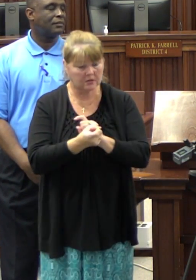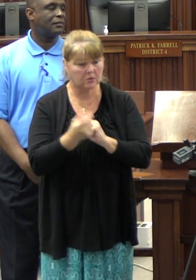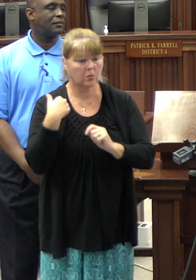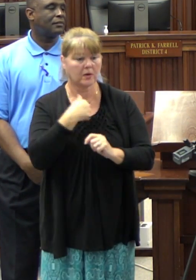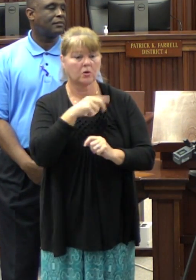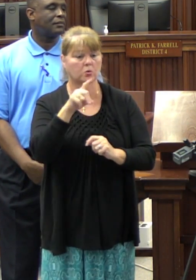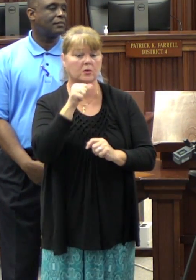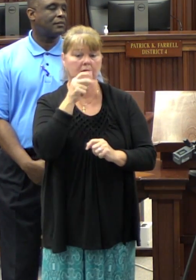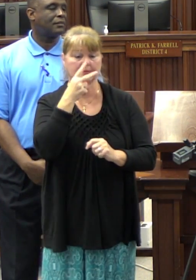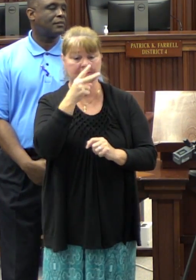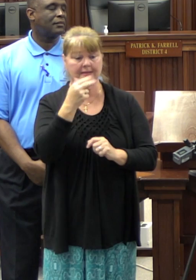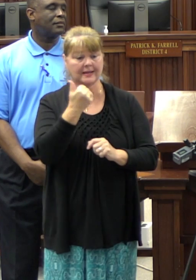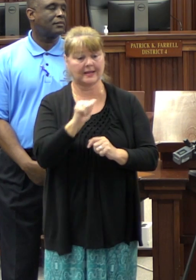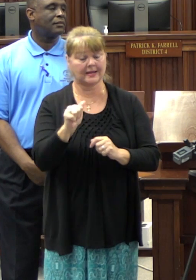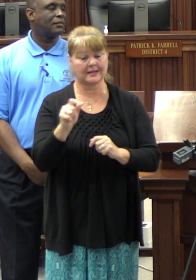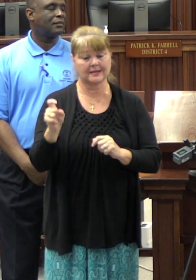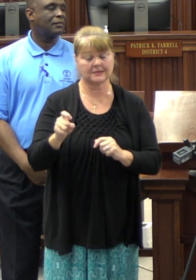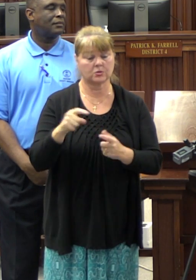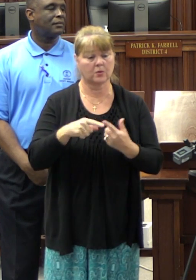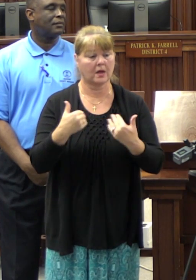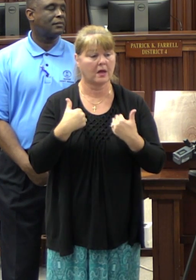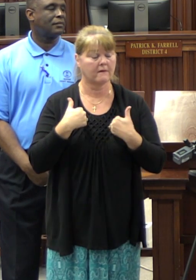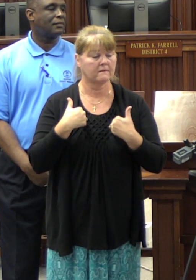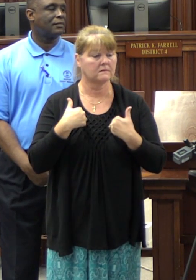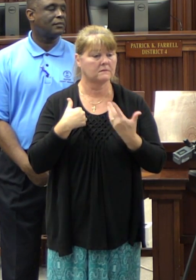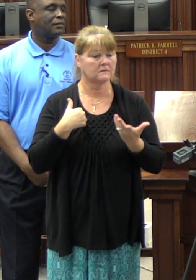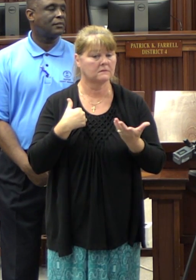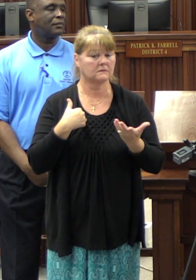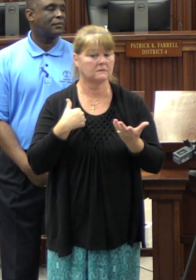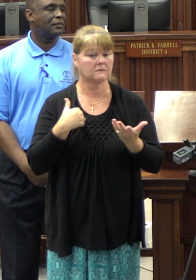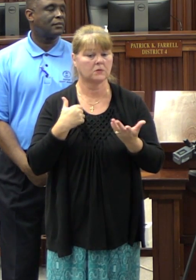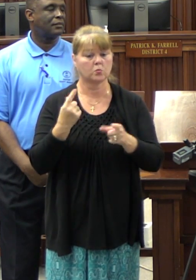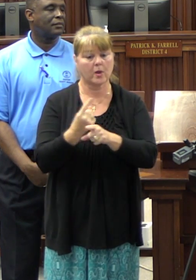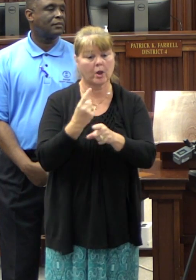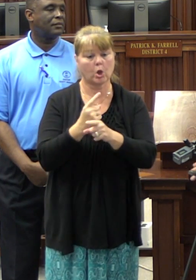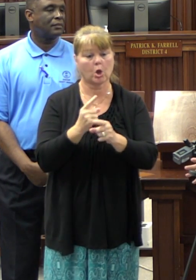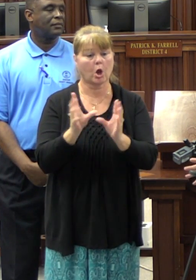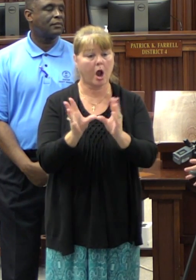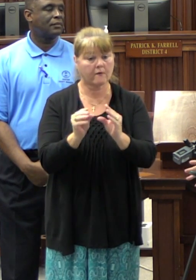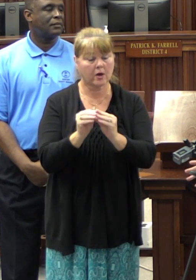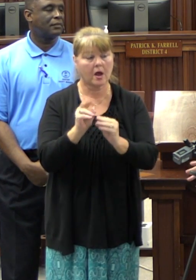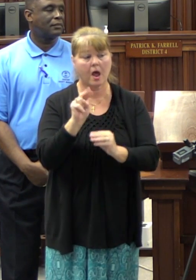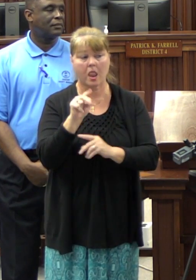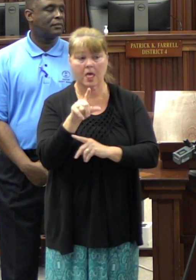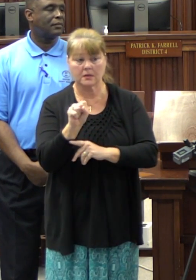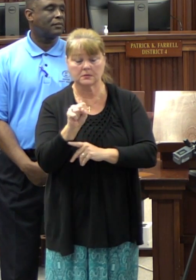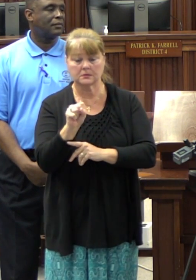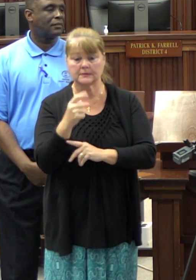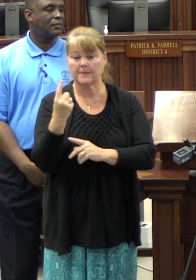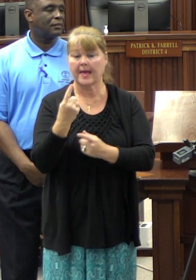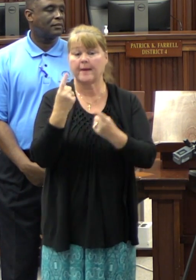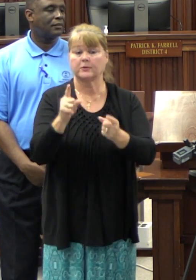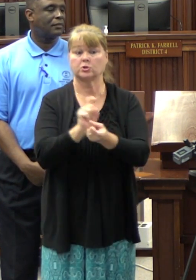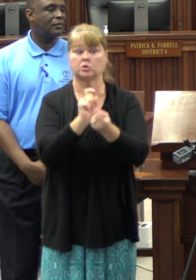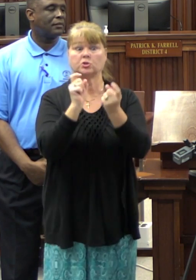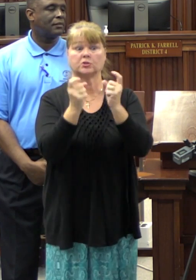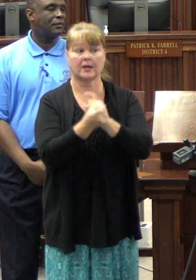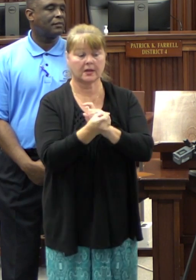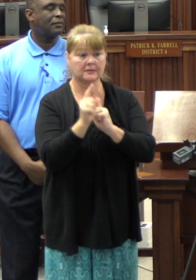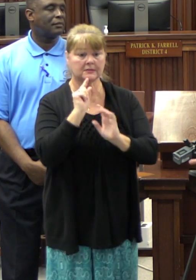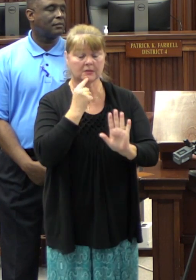We don't see really the necessity to have regular conferences unless there are substantial changes, and if